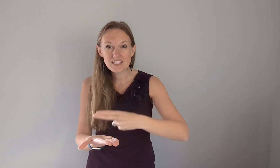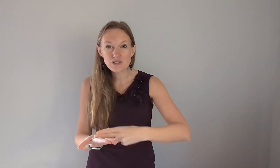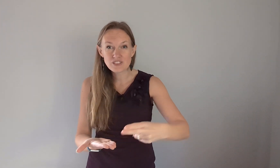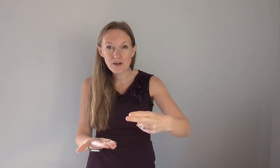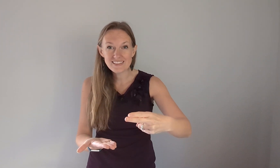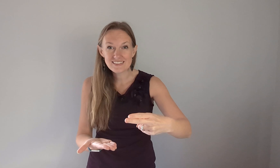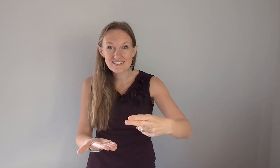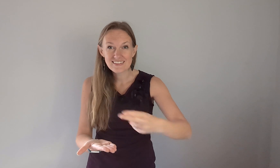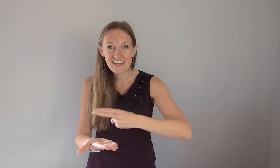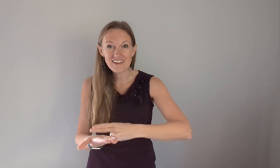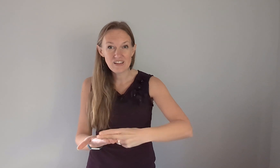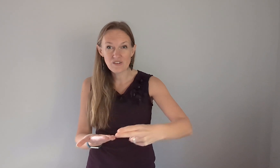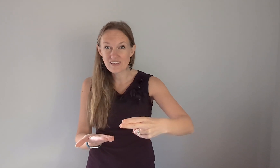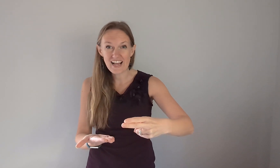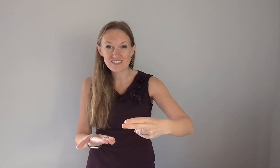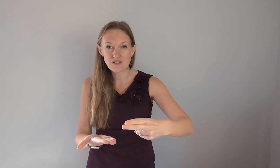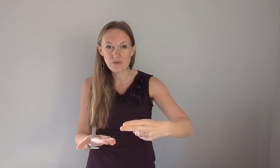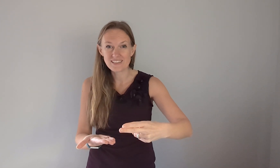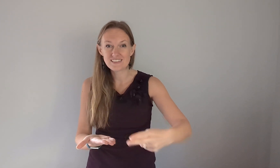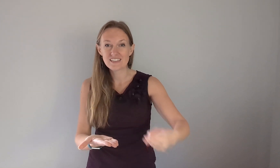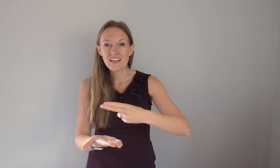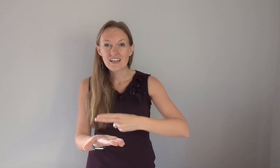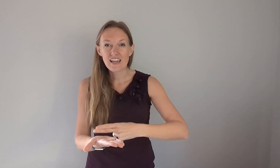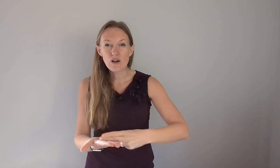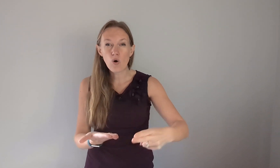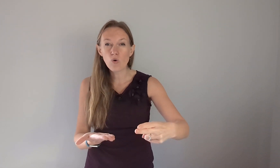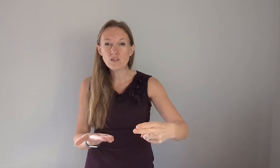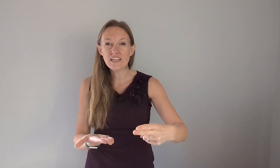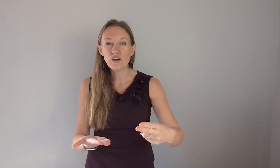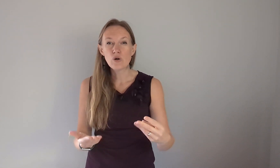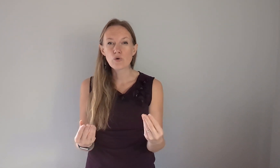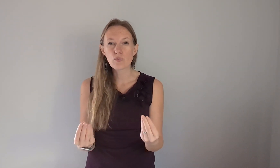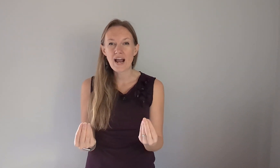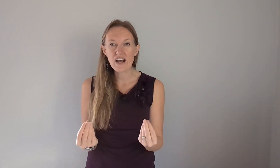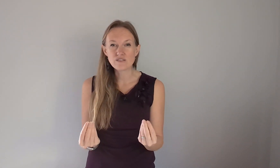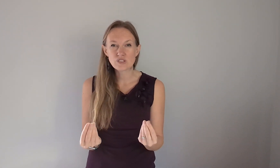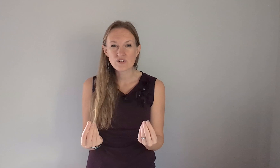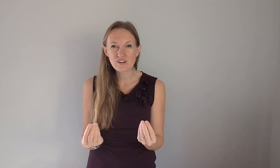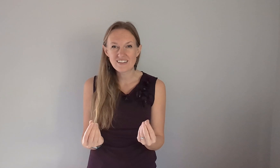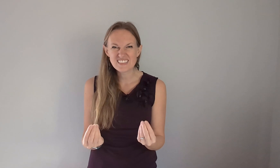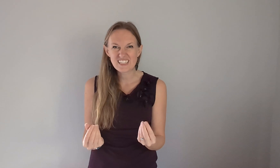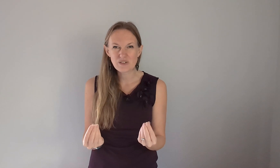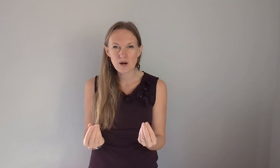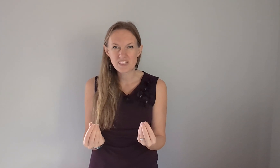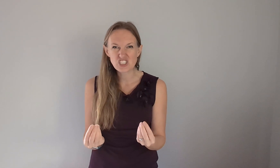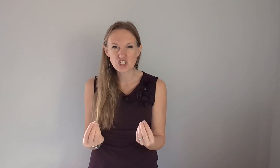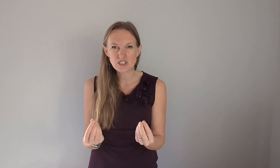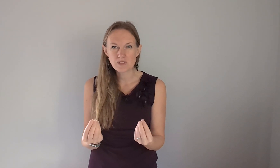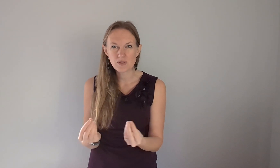I do it twice, okay? You only have to do it once, okay? Holy ground. So for ground, it's like you're rubbing dirt between